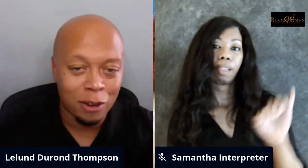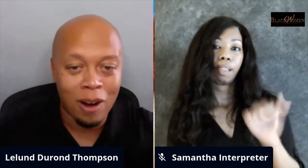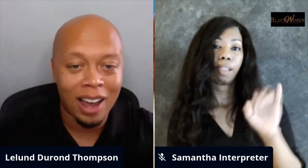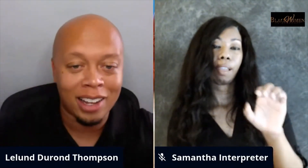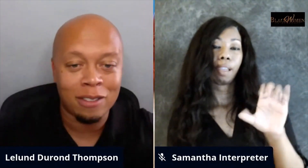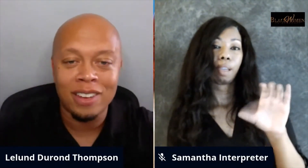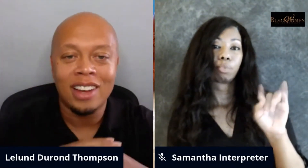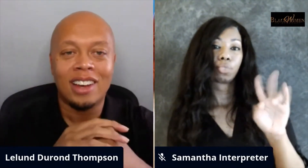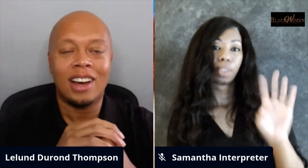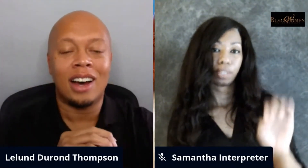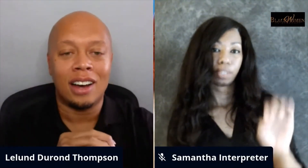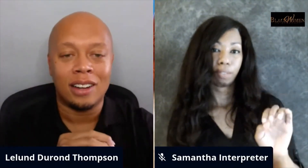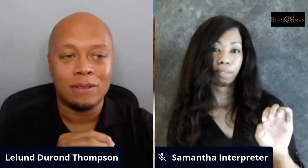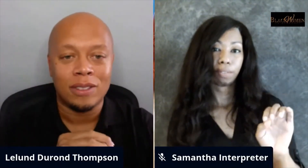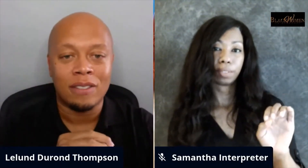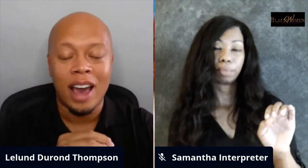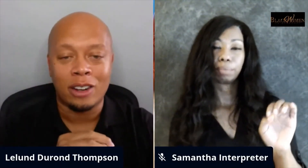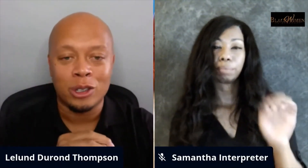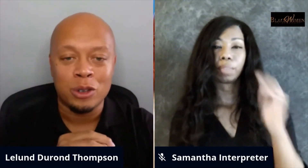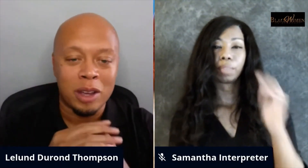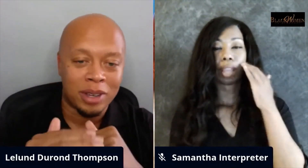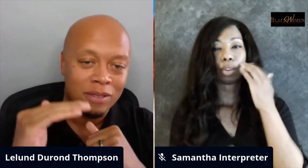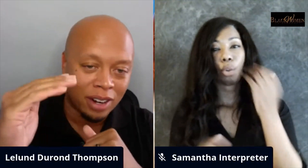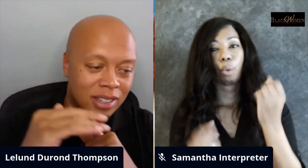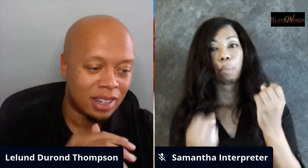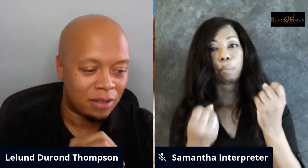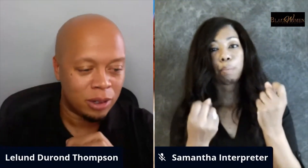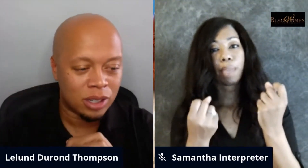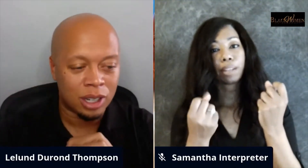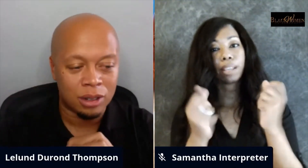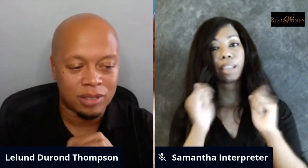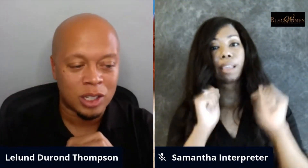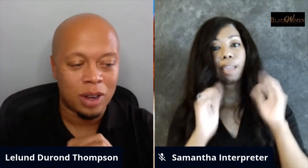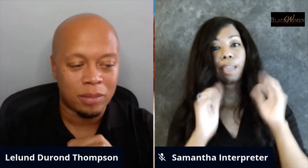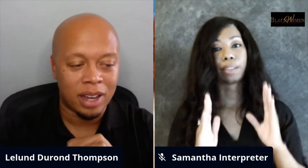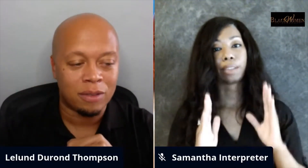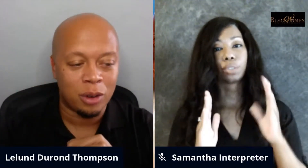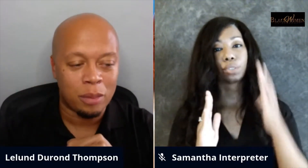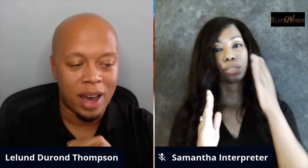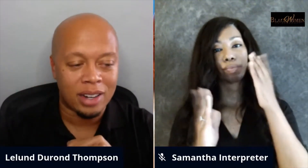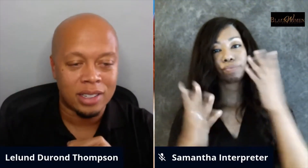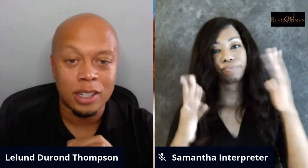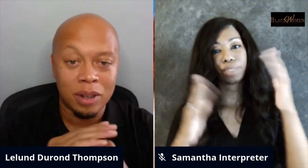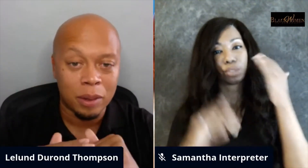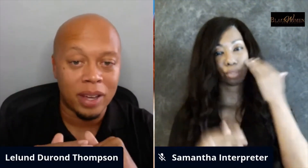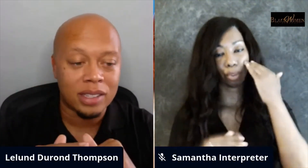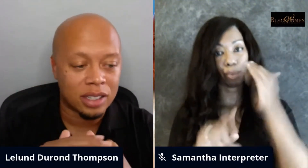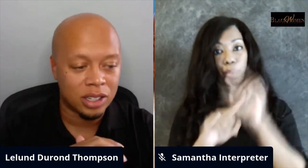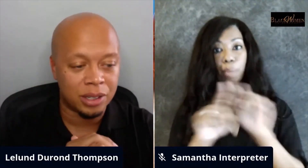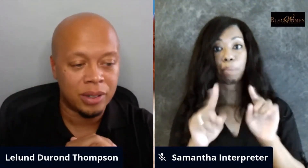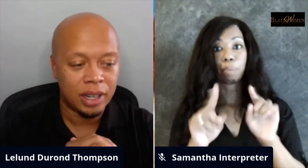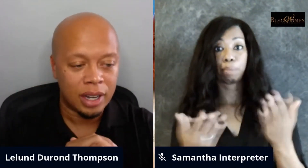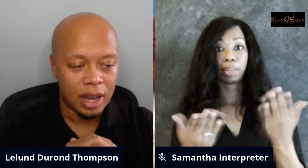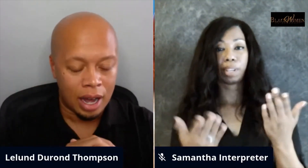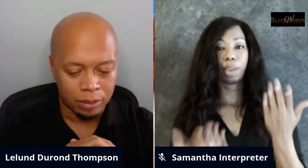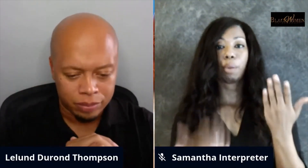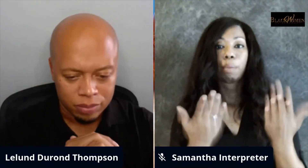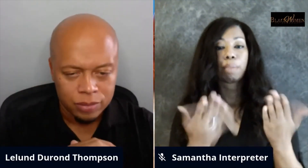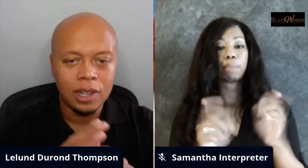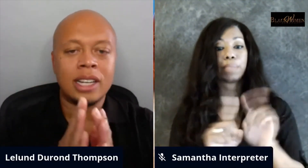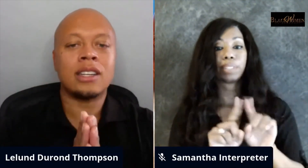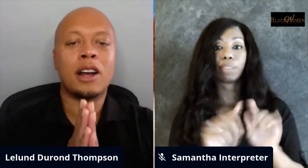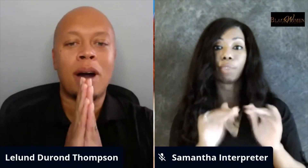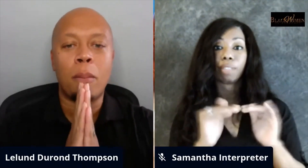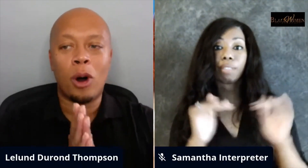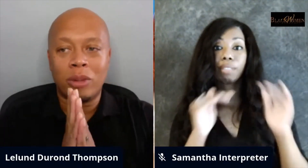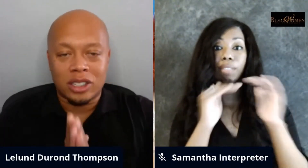a variety of actors who may be on various levels. So that's why I'm kind of going back to some of the basics too.